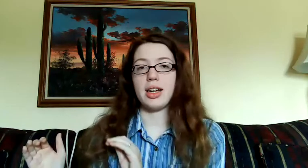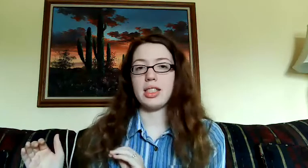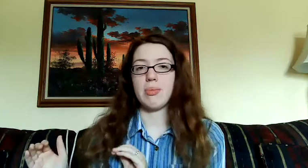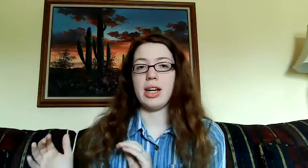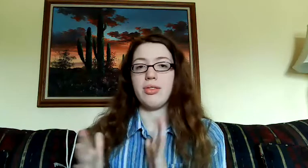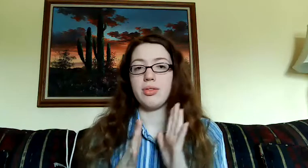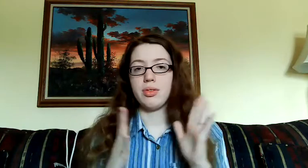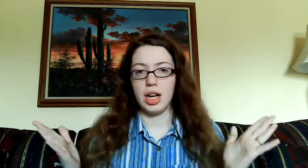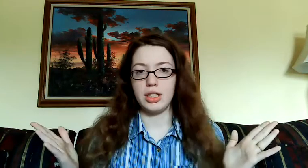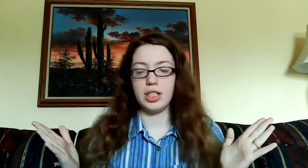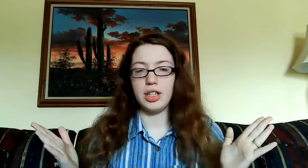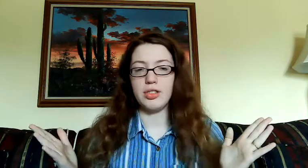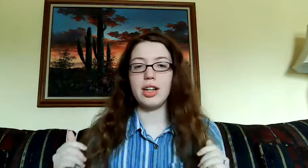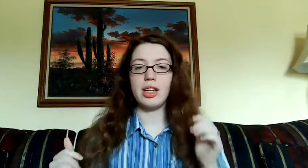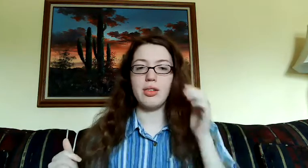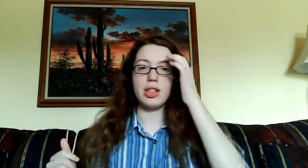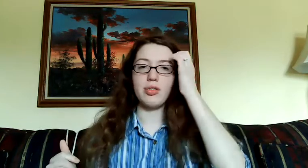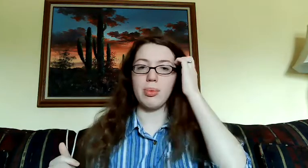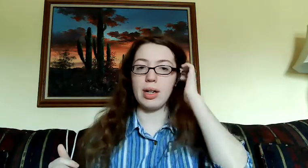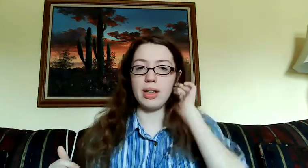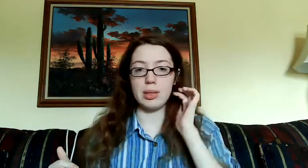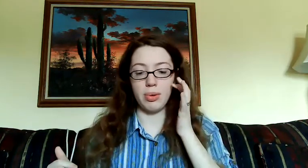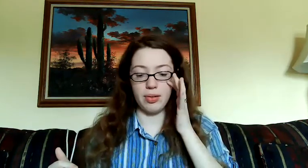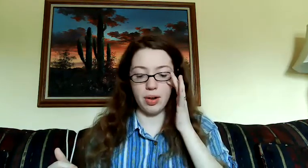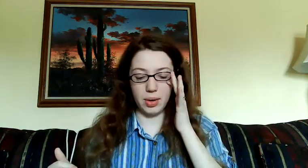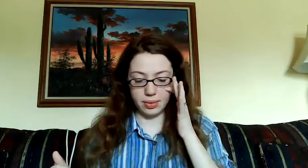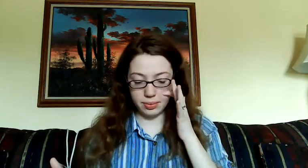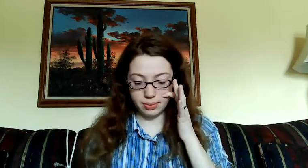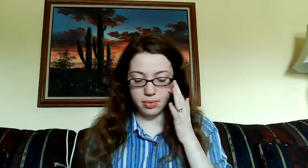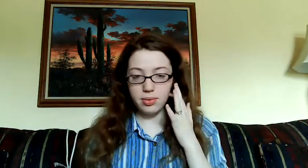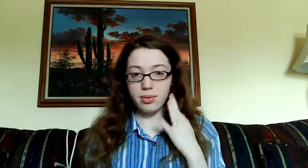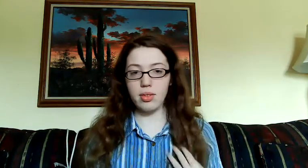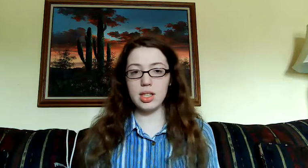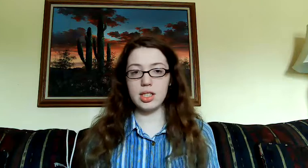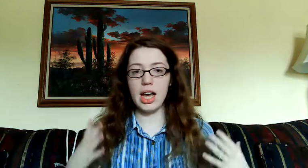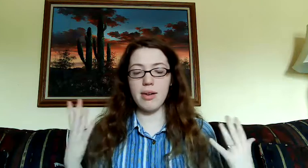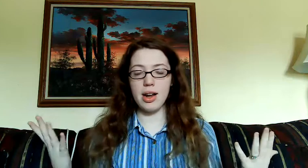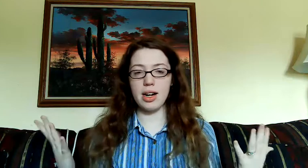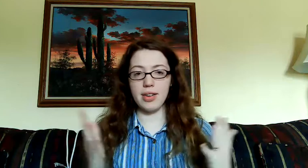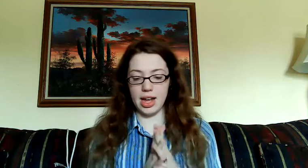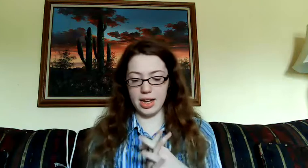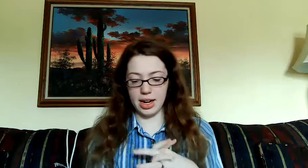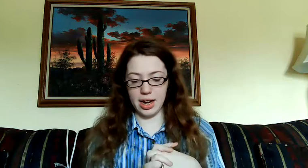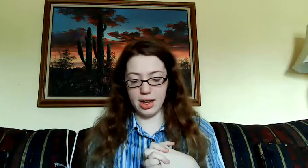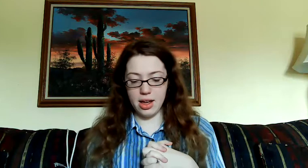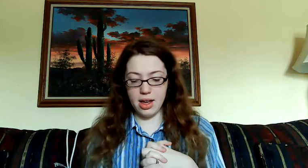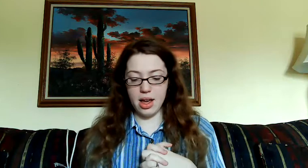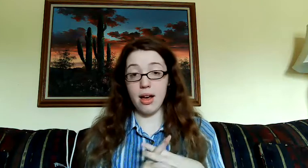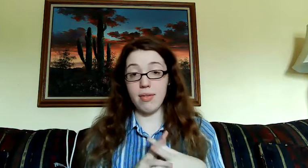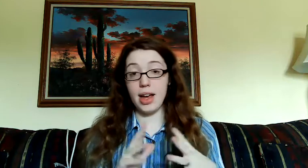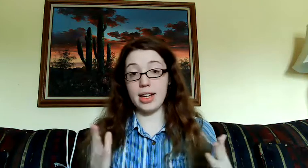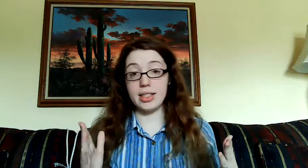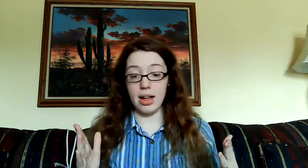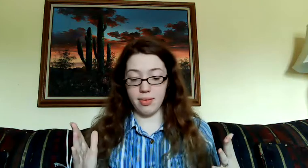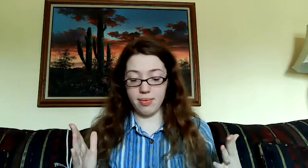somebody who doesn't know sign language from this point forward. So the ironic reality of ASL